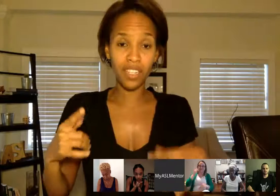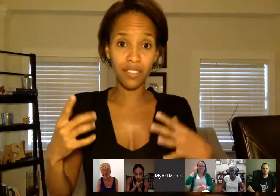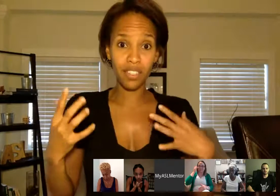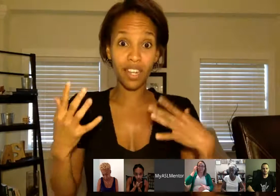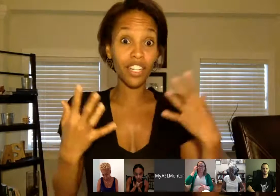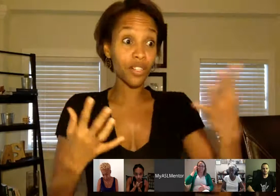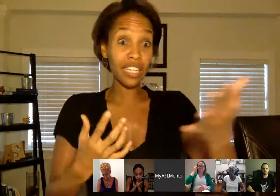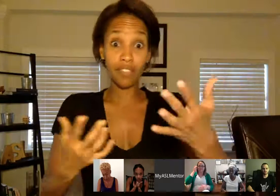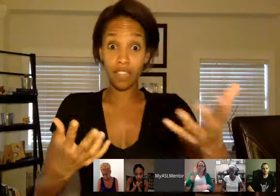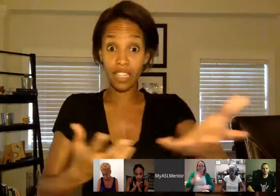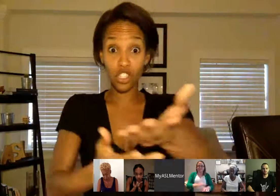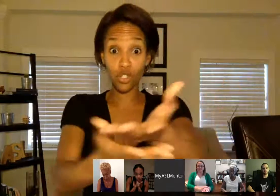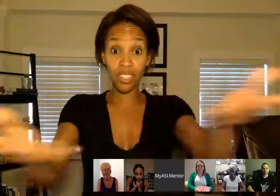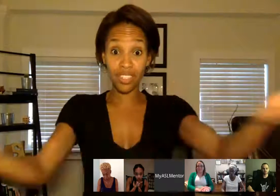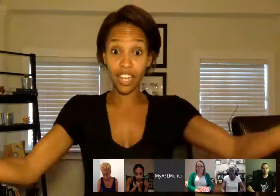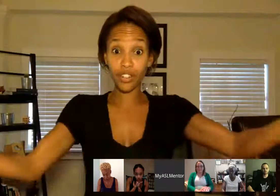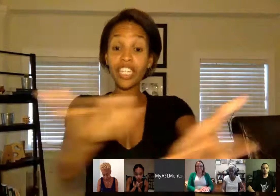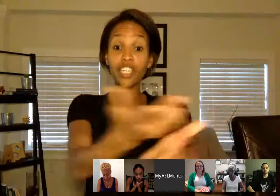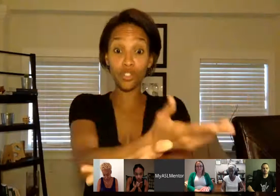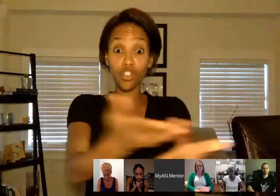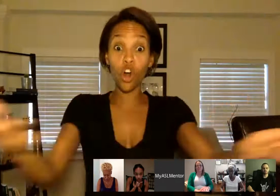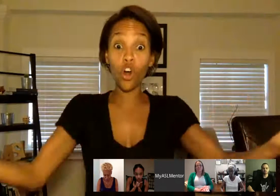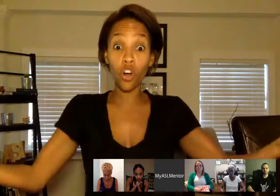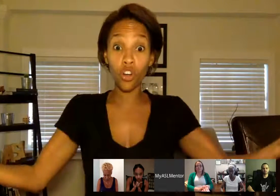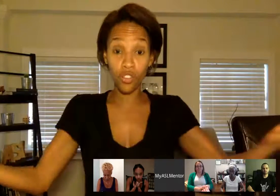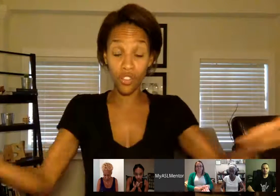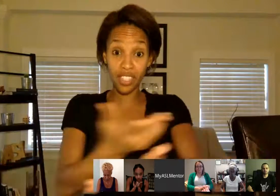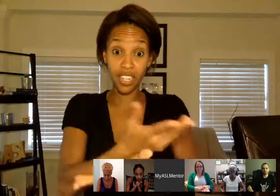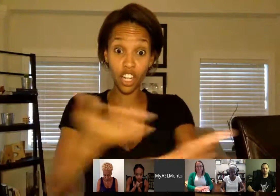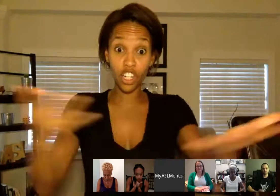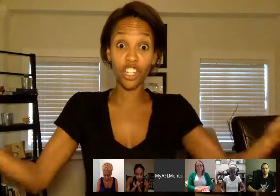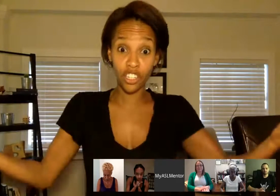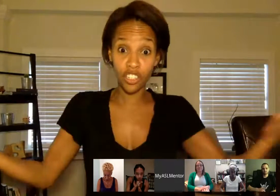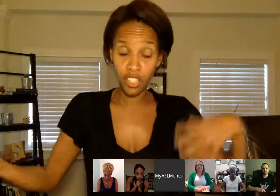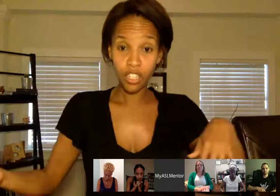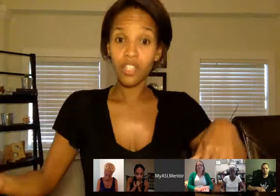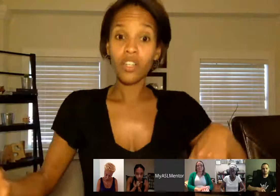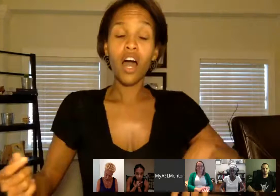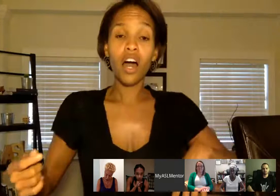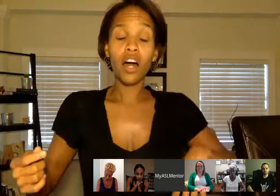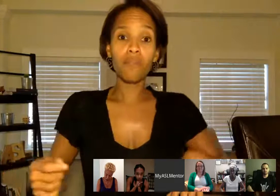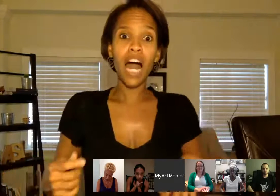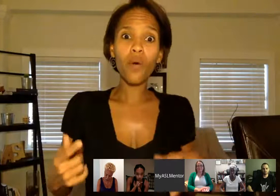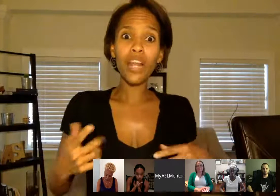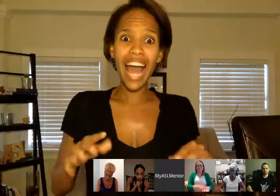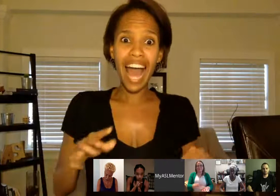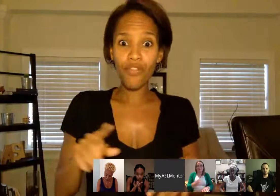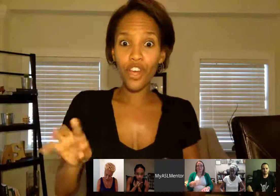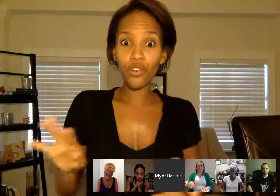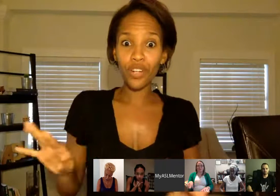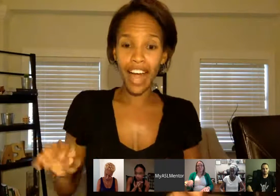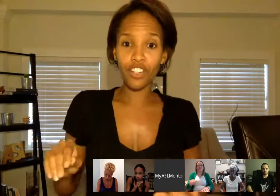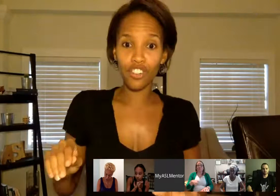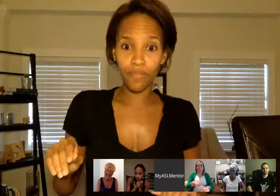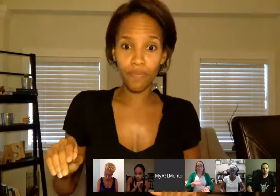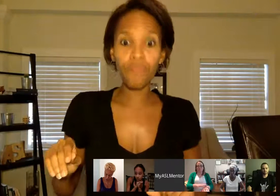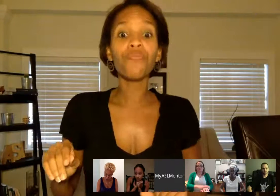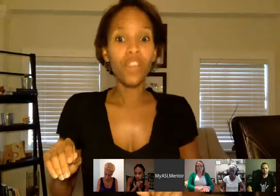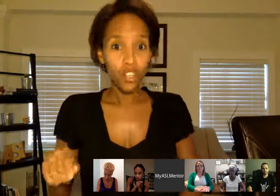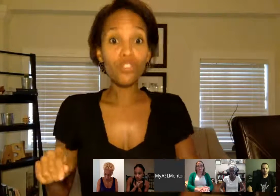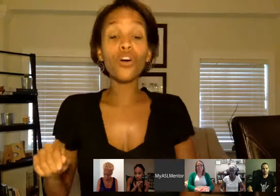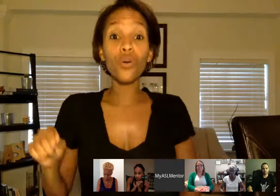is, since clearly the students that are here saw this occur, I want to add their